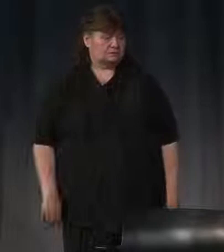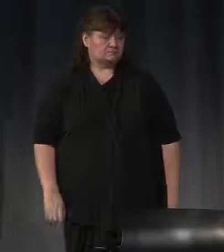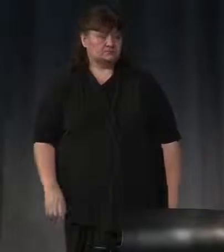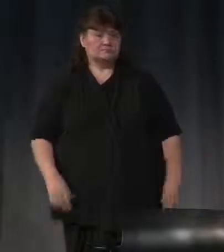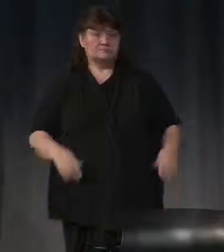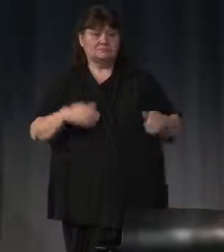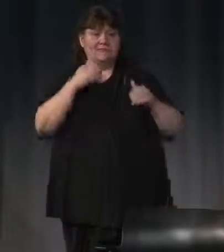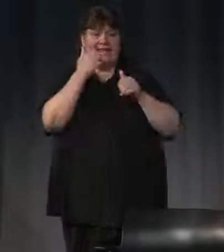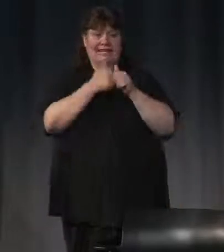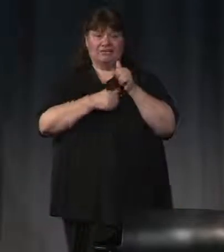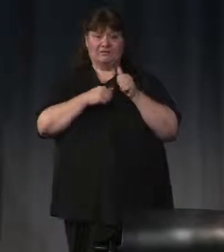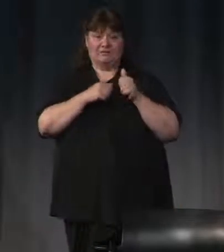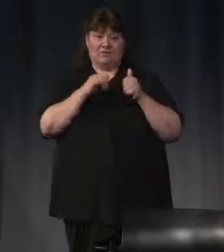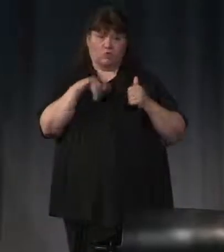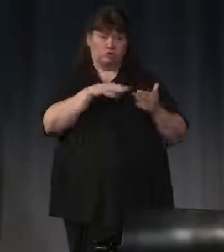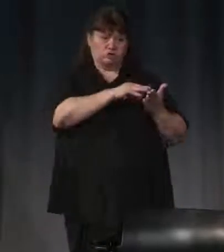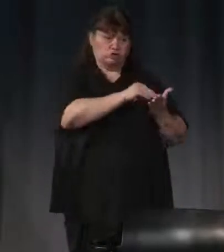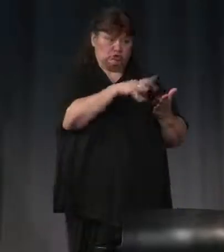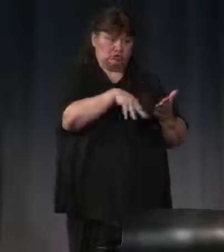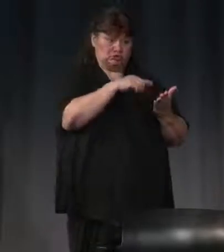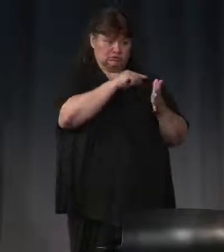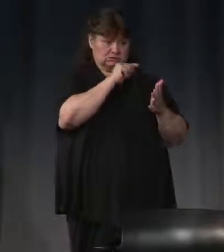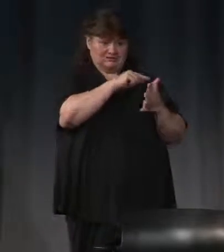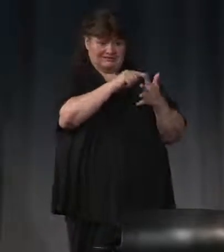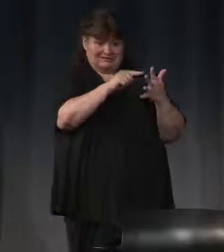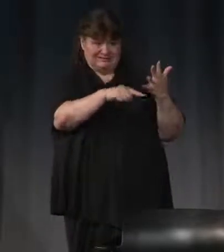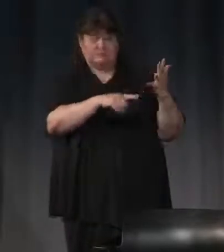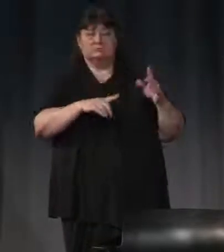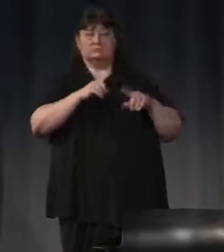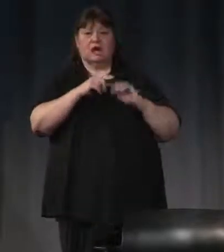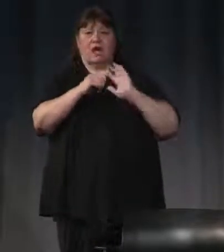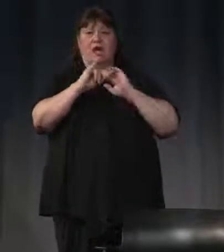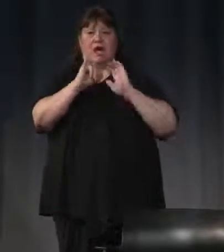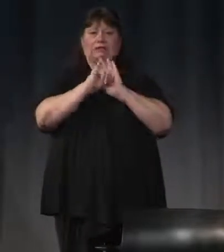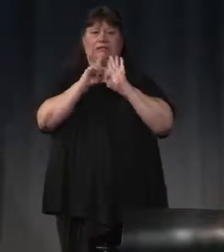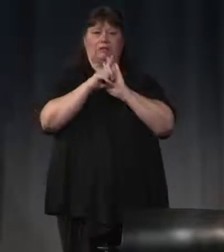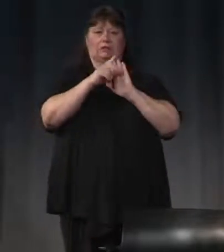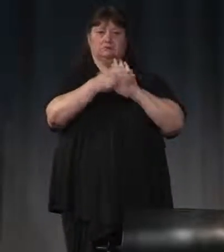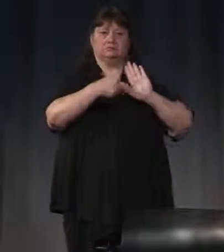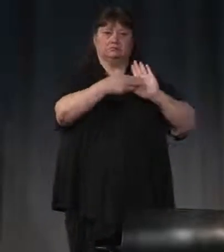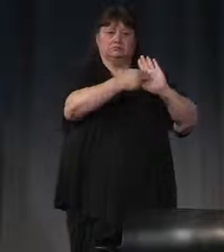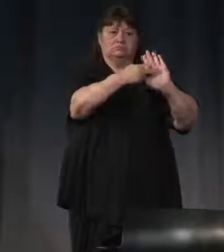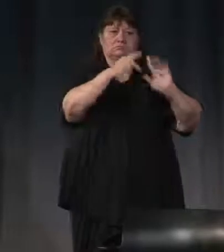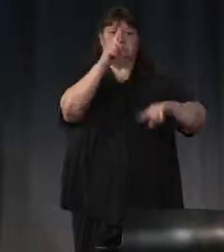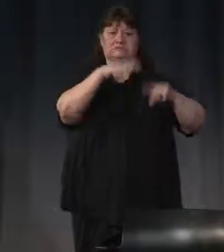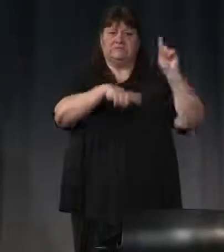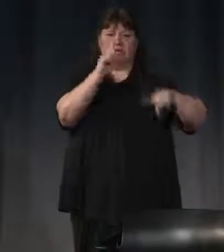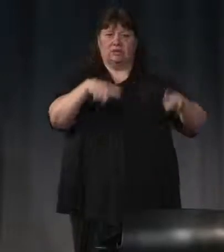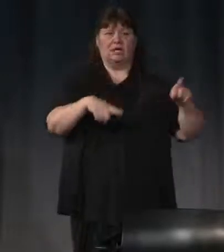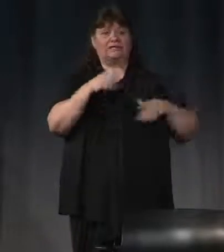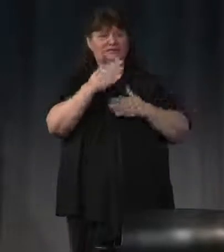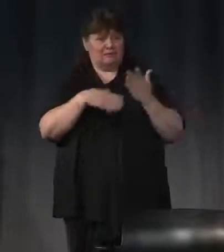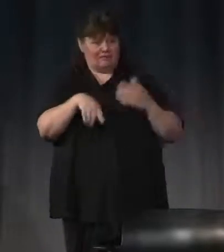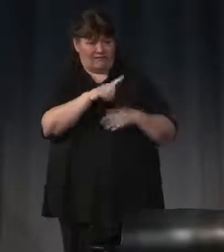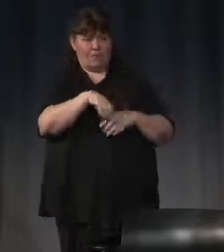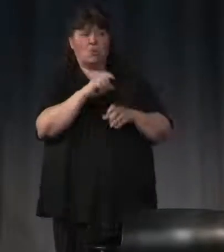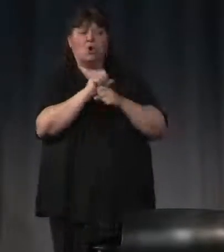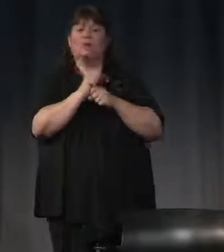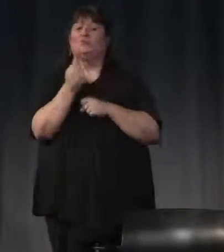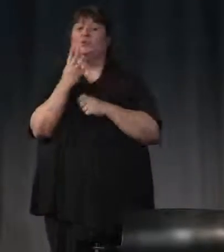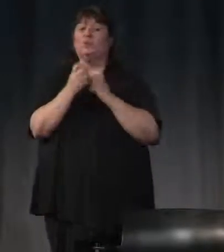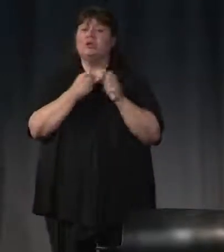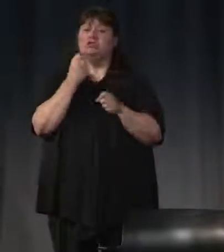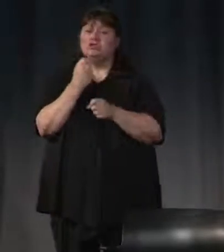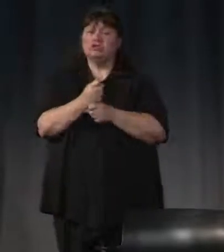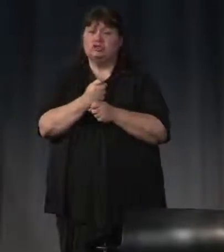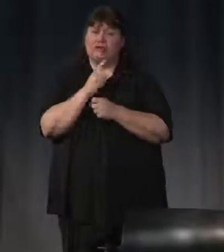Each of the people he worked with has a completely different deaf identity. And some of them worked with him for a few years